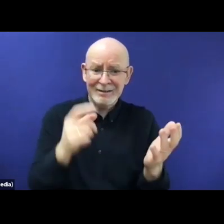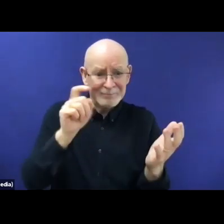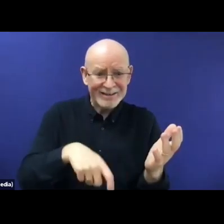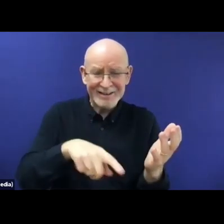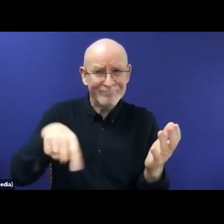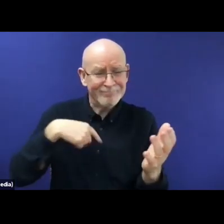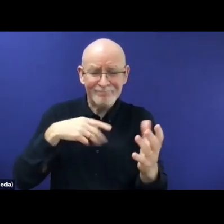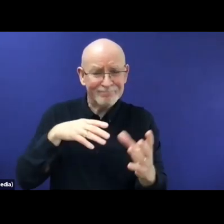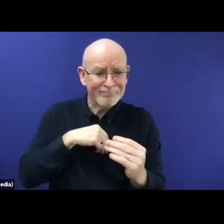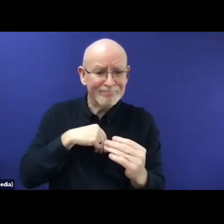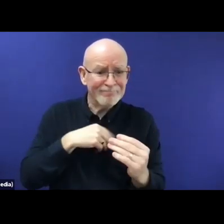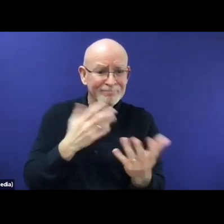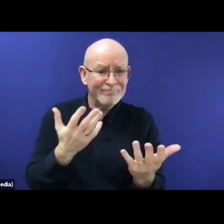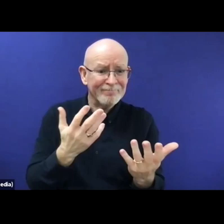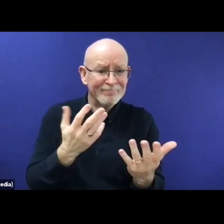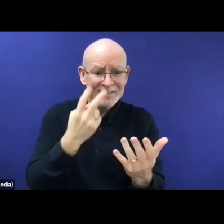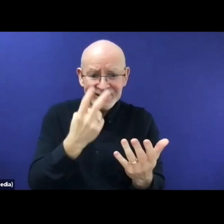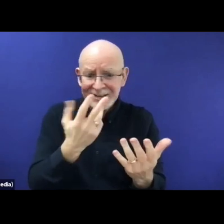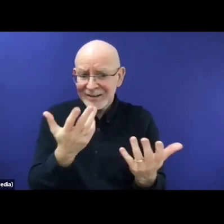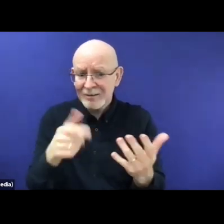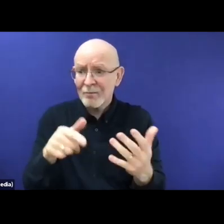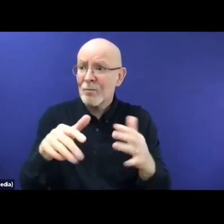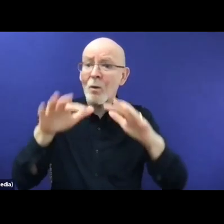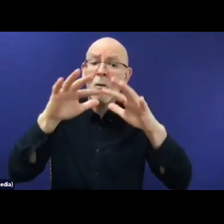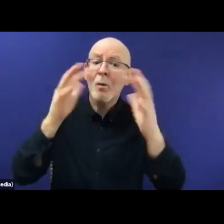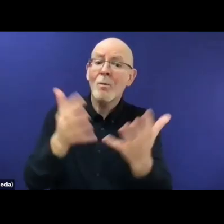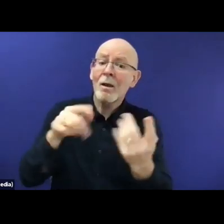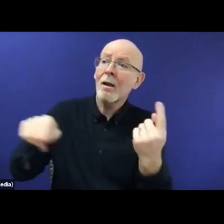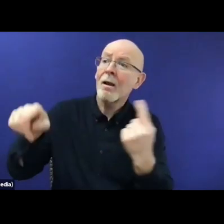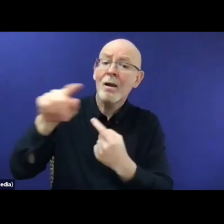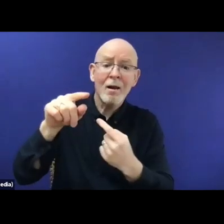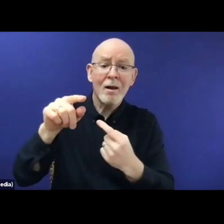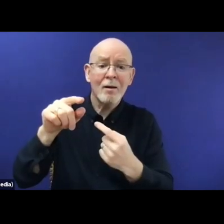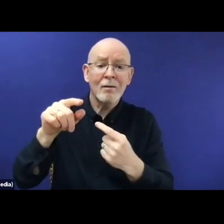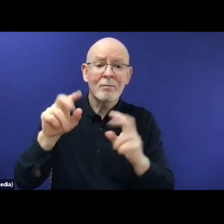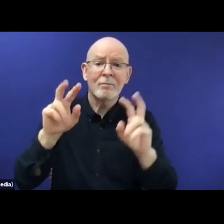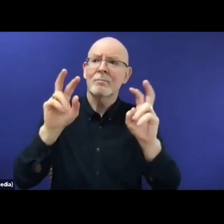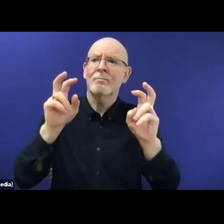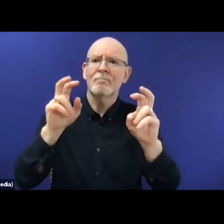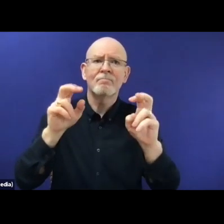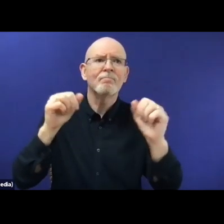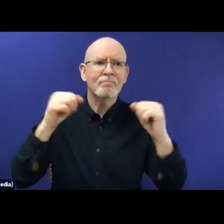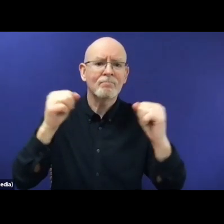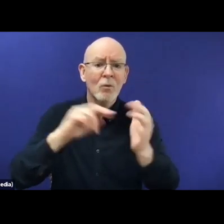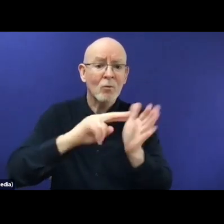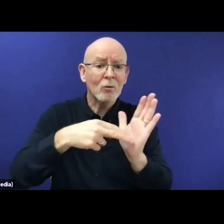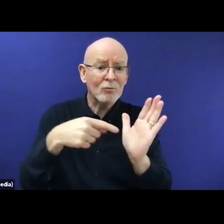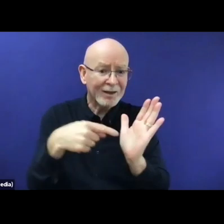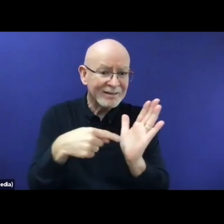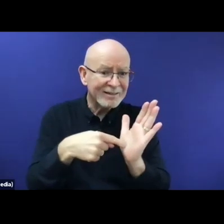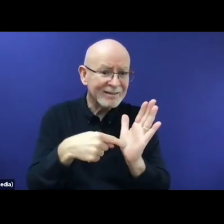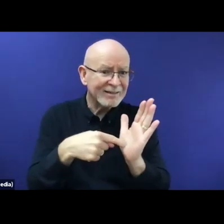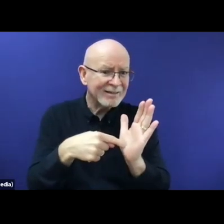I was describing by focusing on the all-important question of international cooperation and responsibility and burden sharing, without